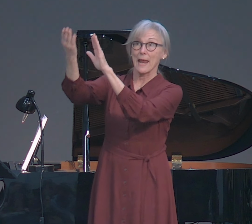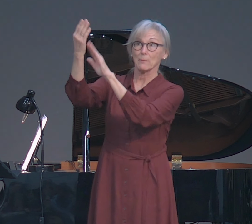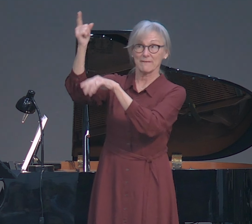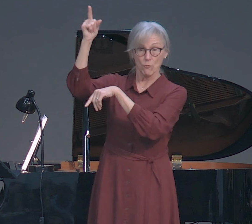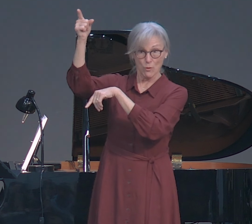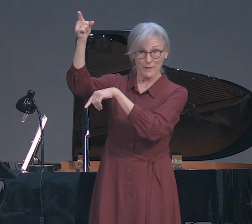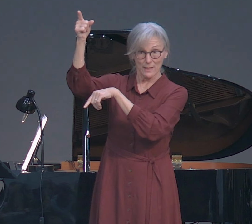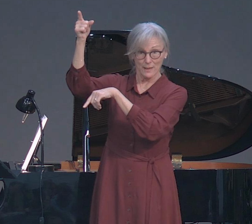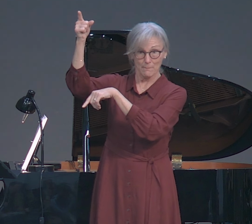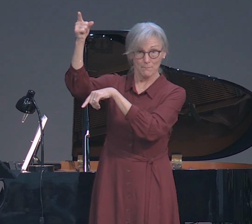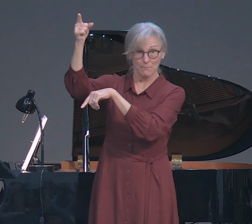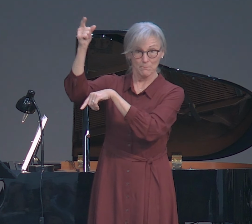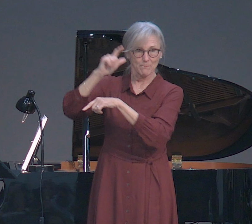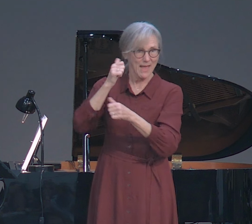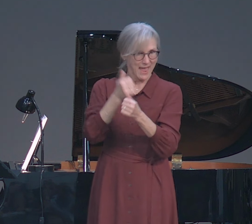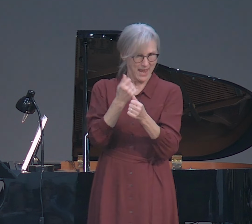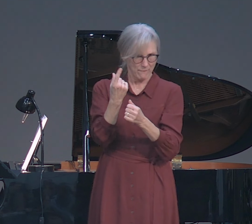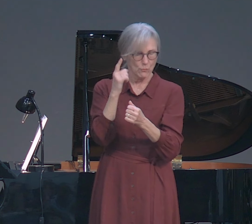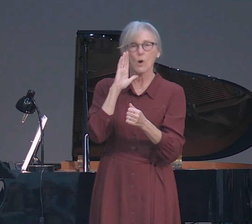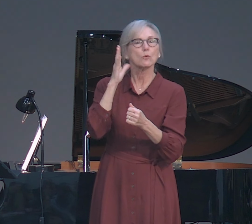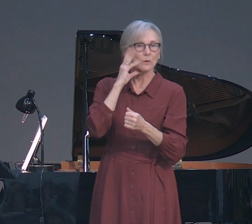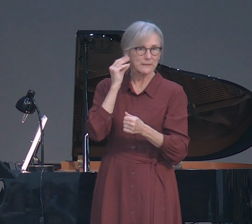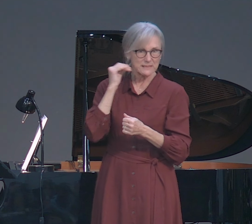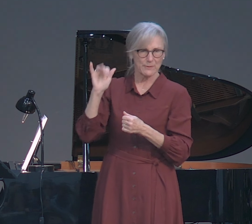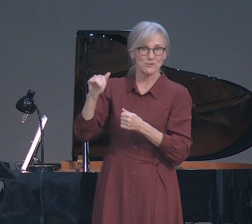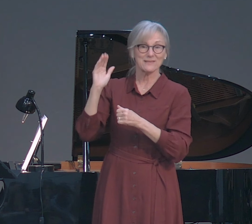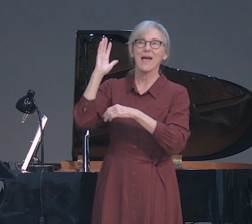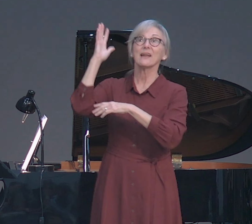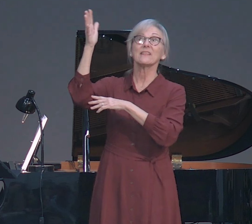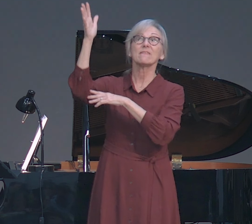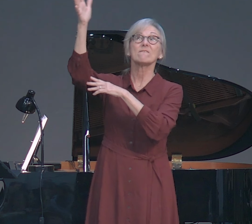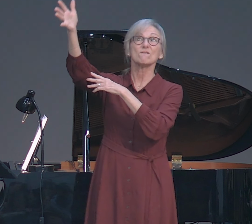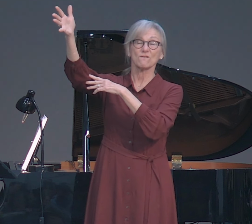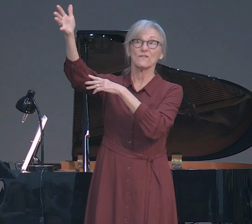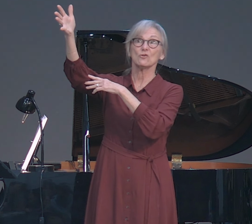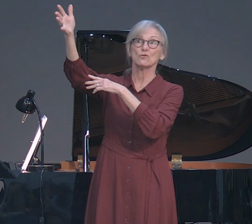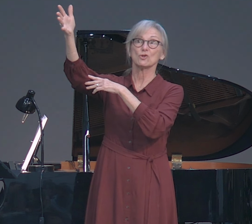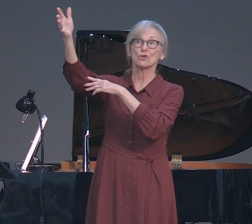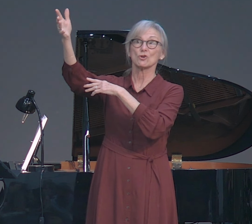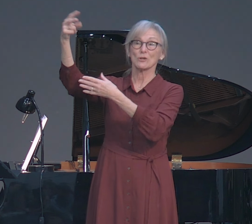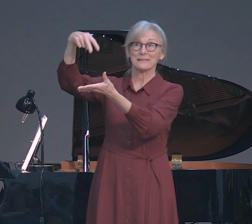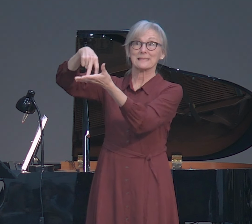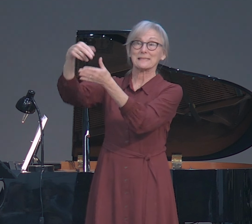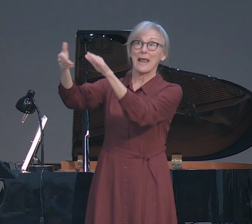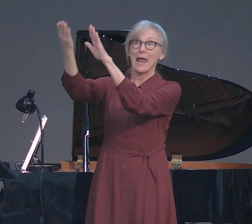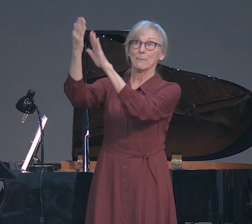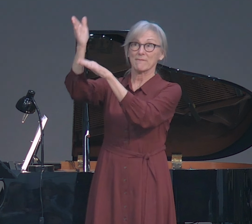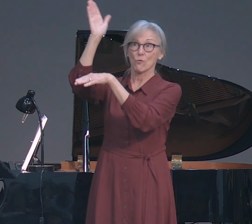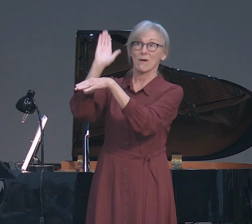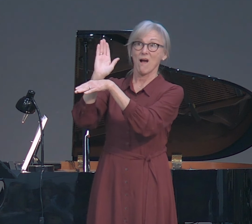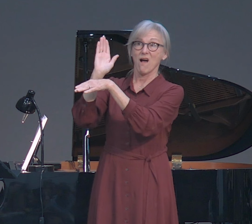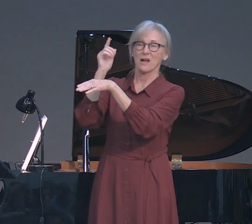We're all going to do it. We'll all reach that final day, and it's really kind of an intimidating scene if you think about it.